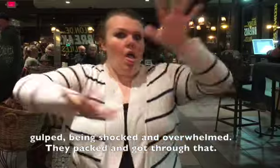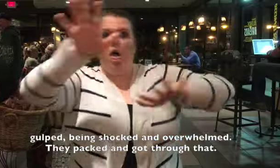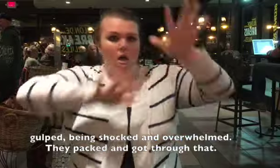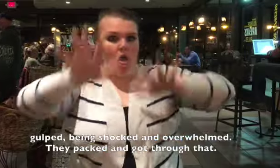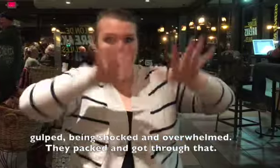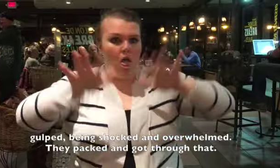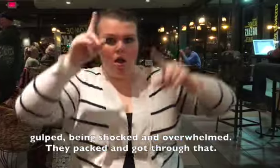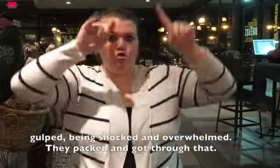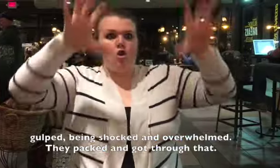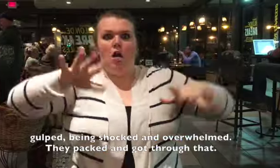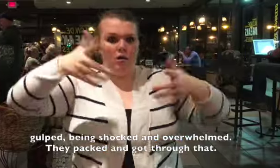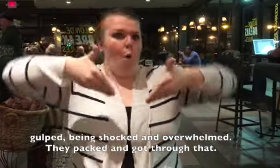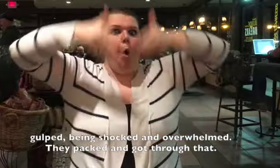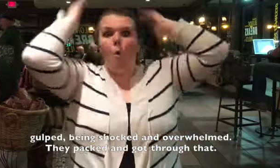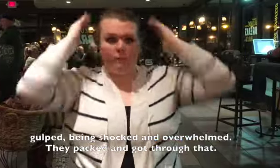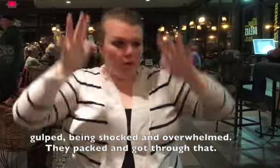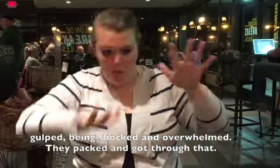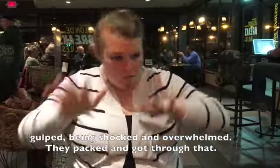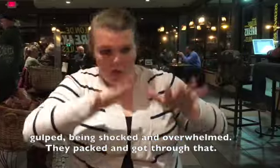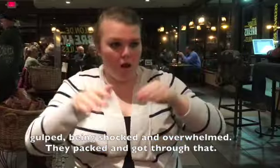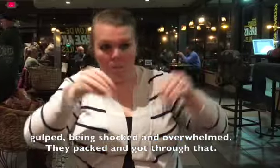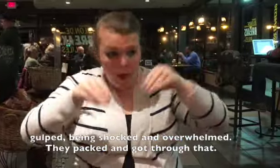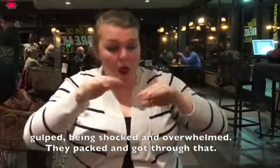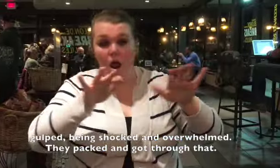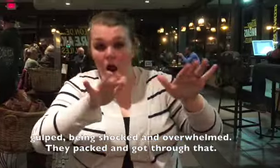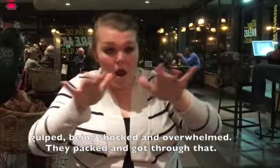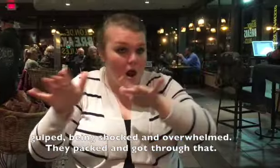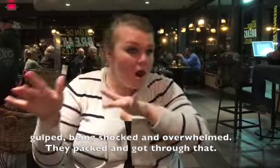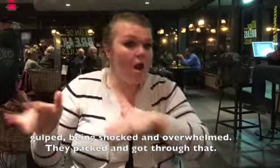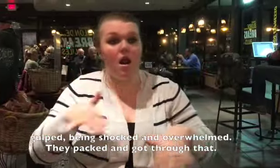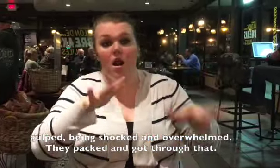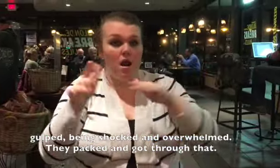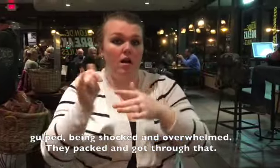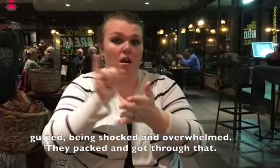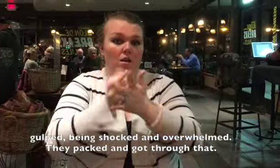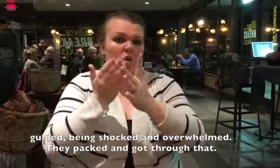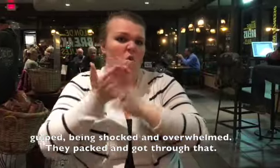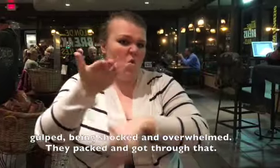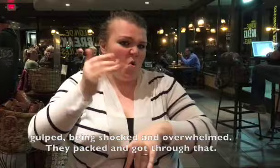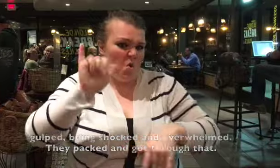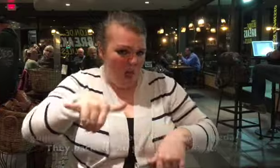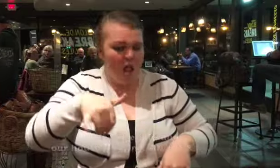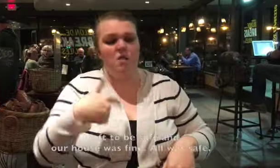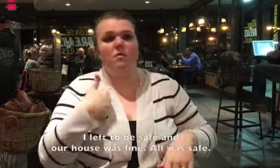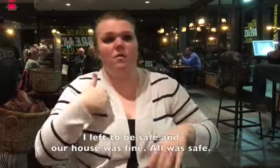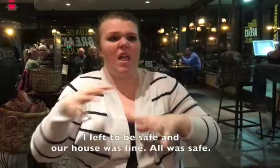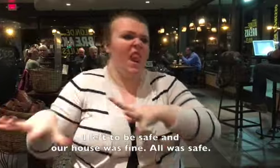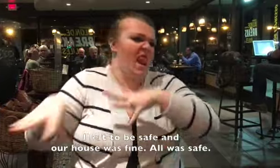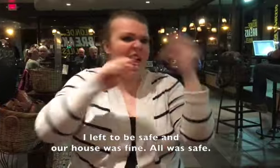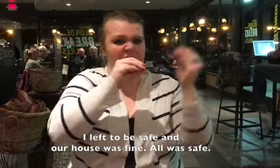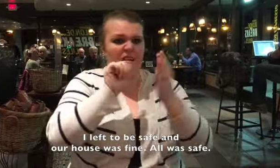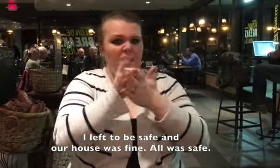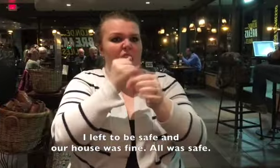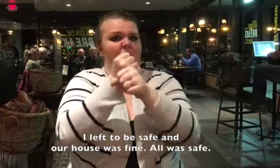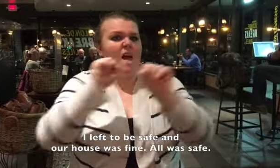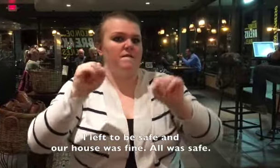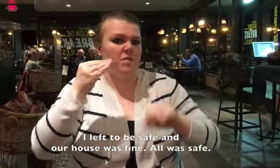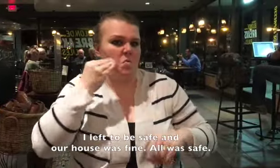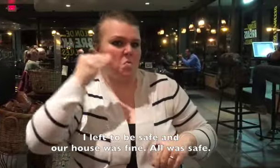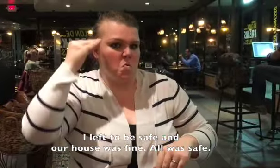They gulped, began to be shocked and overwhelmed. They packed and got through that. I left to be safe.